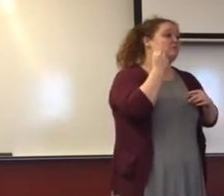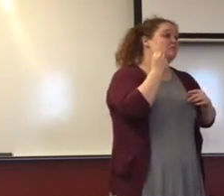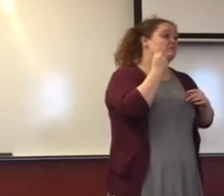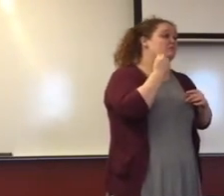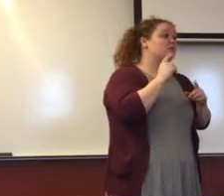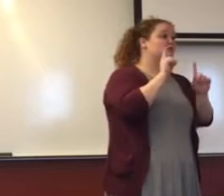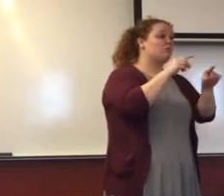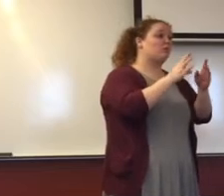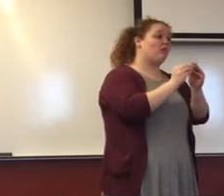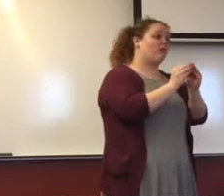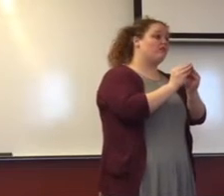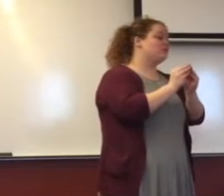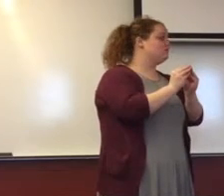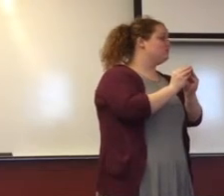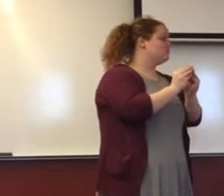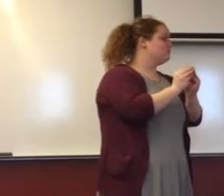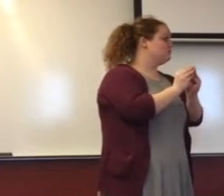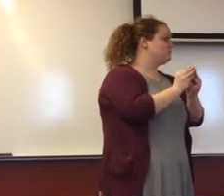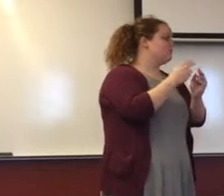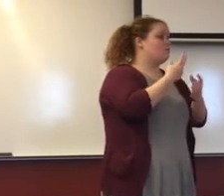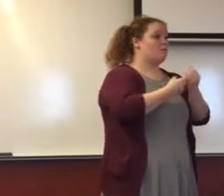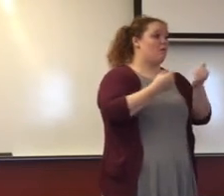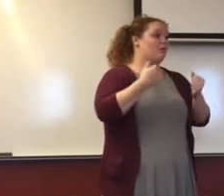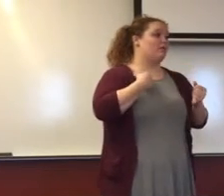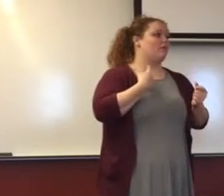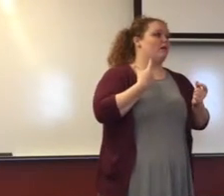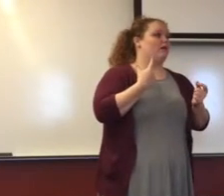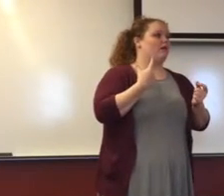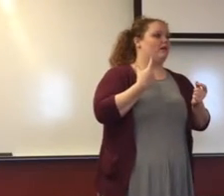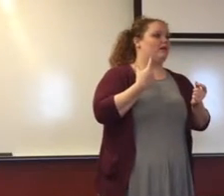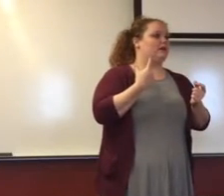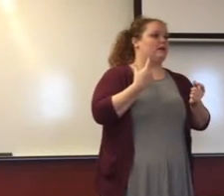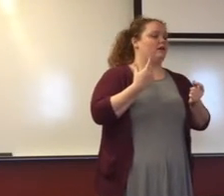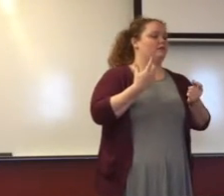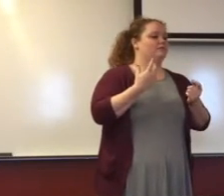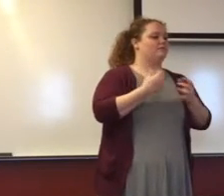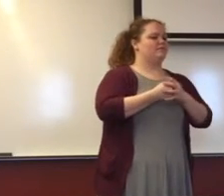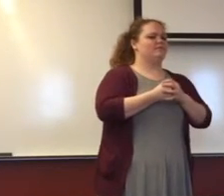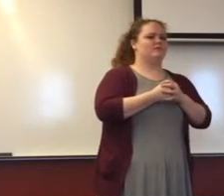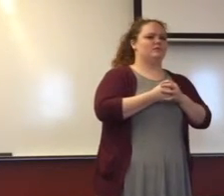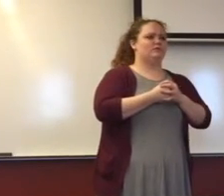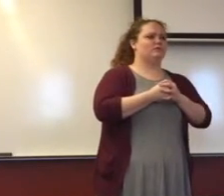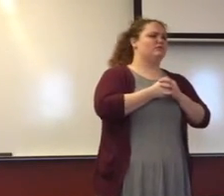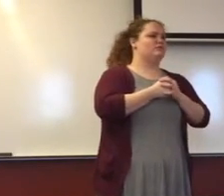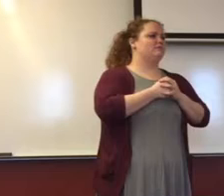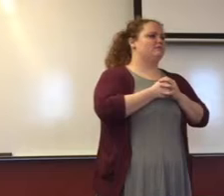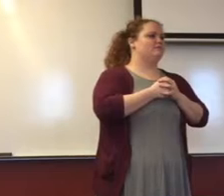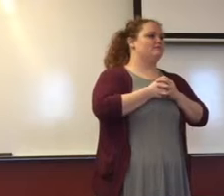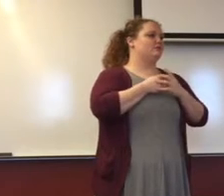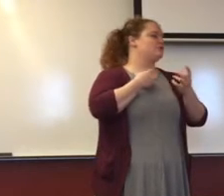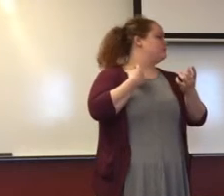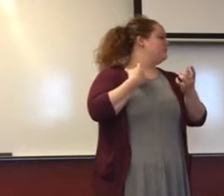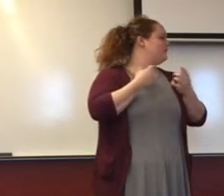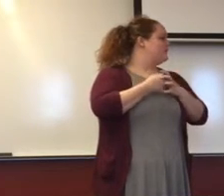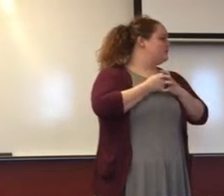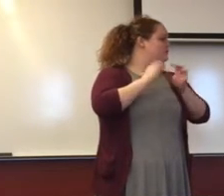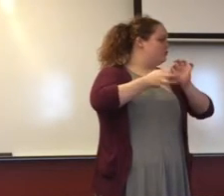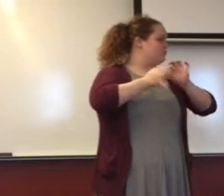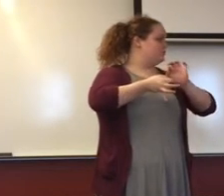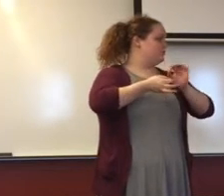of my supervising interpreters at the time were there. And it felt so weird being like, we're all on the same level right now. Should I ask you